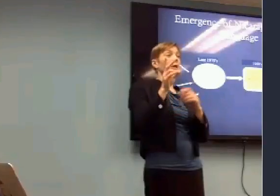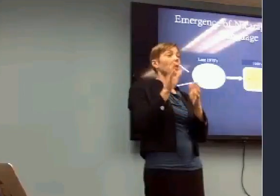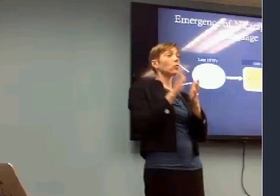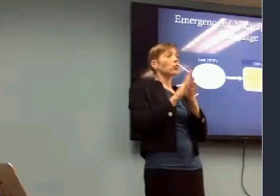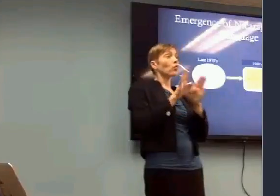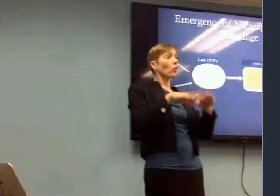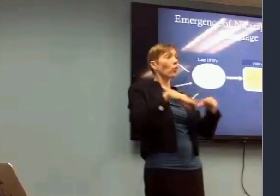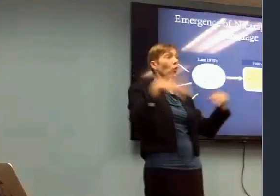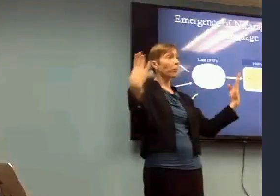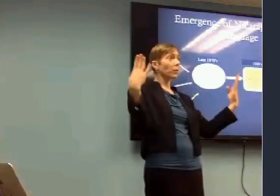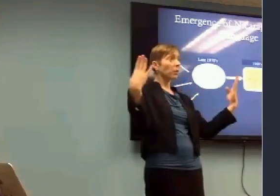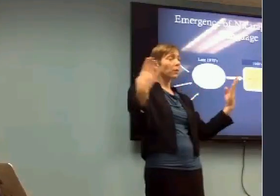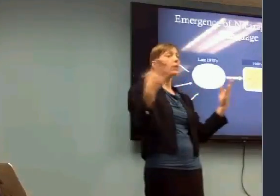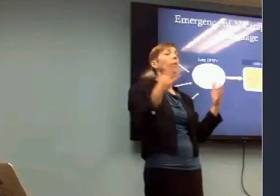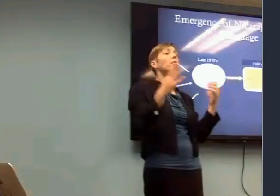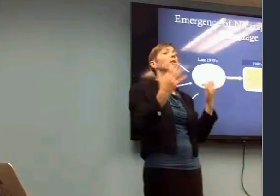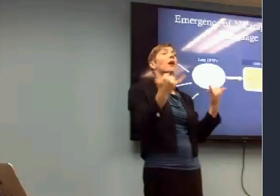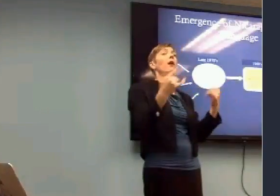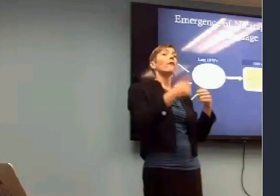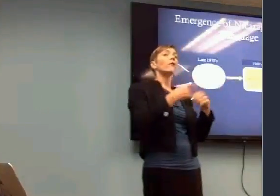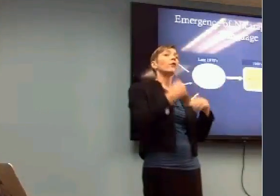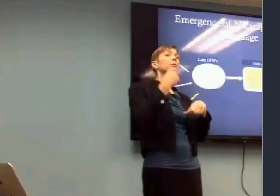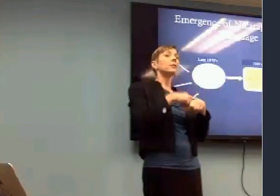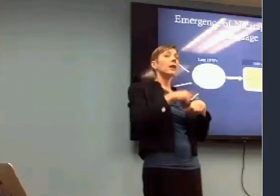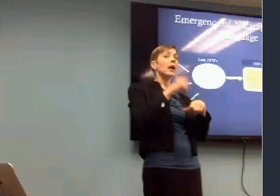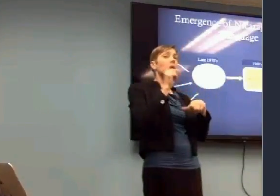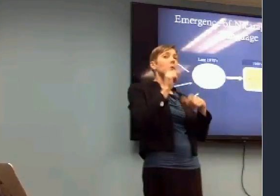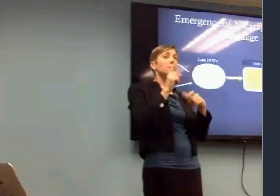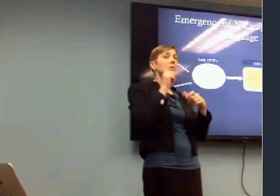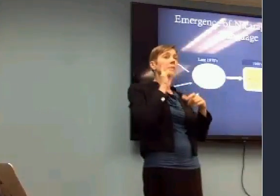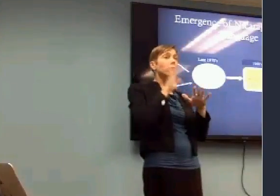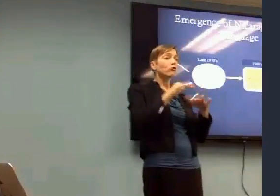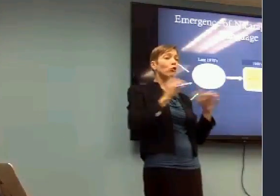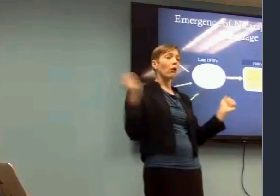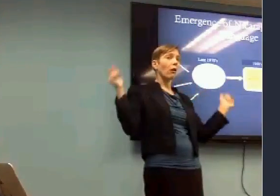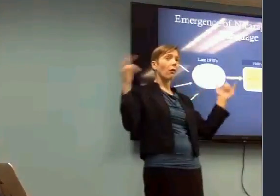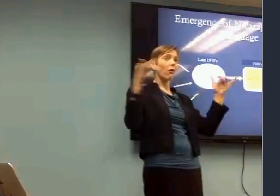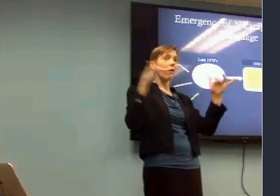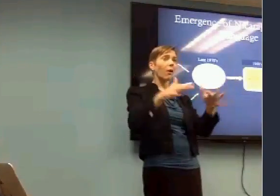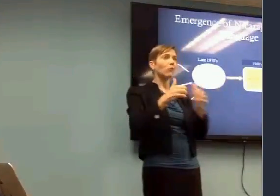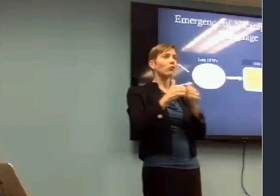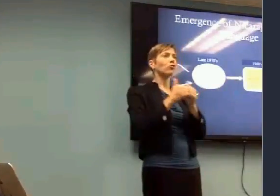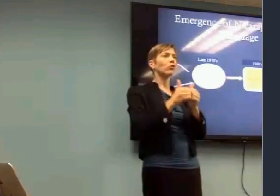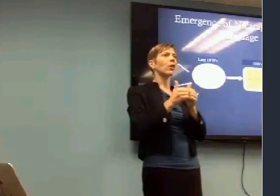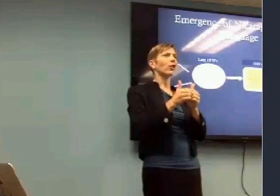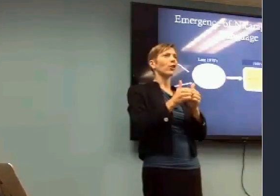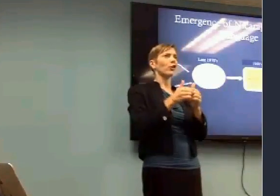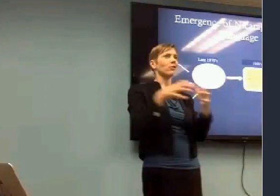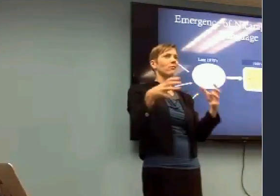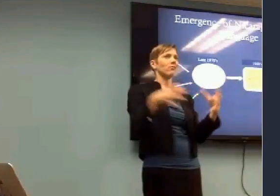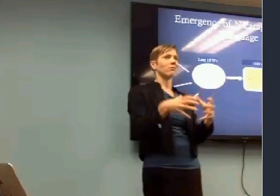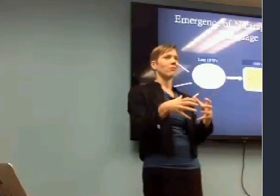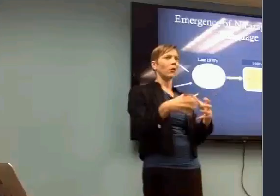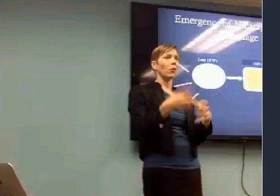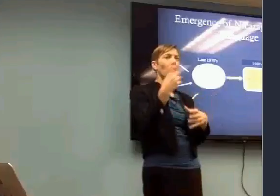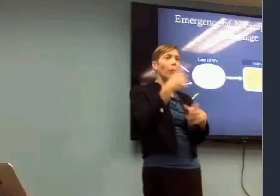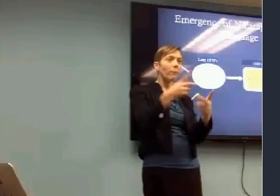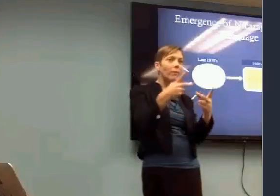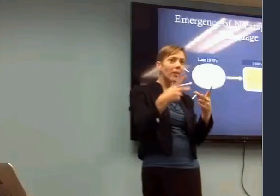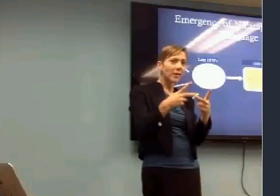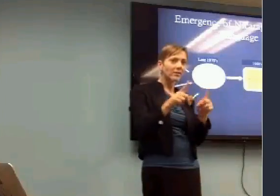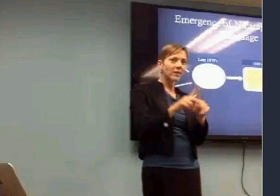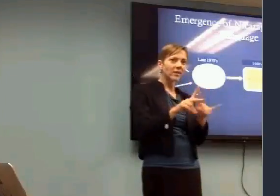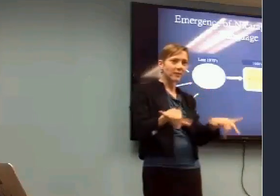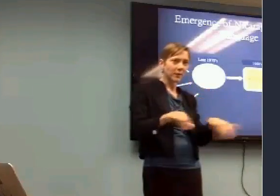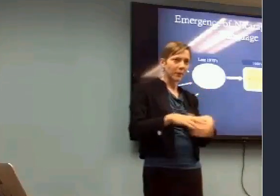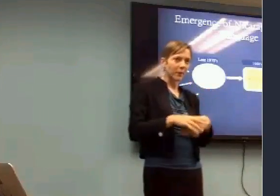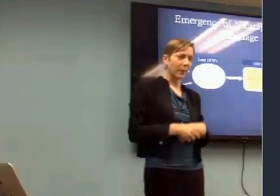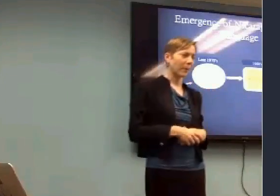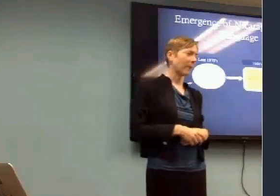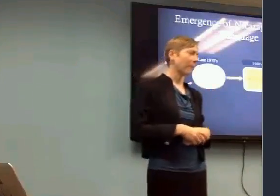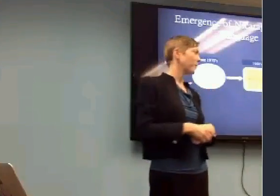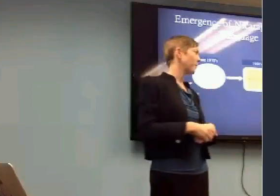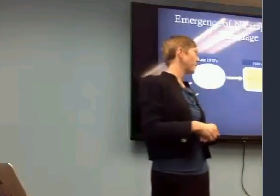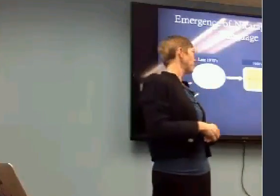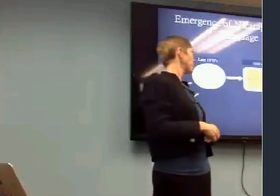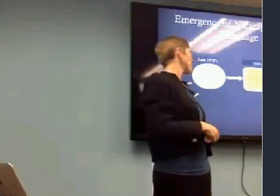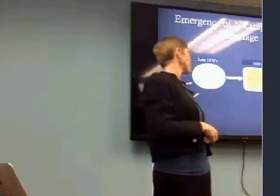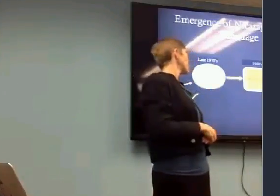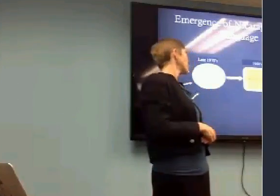signs. Then, in the late 1970s, the School for the Deaf opened, and many of these individual deaf children came together for the first time in the same